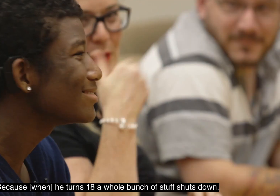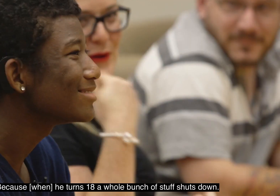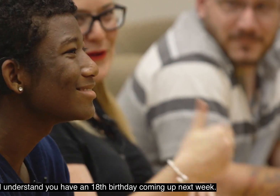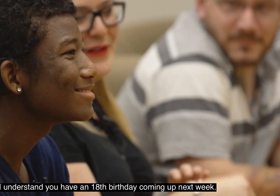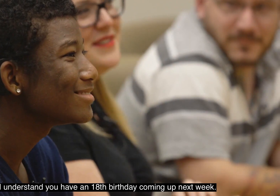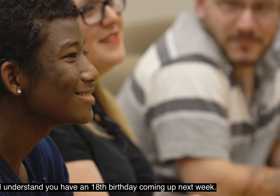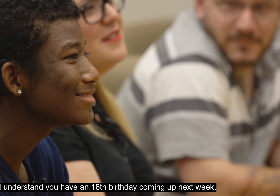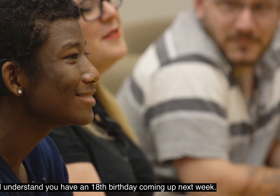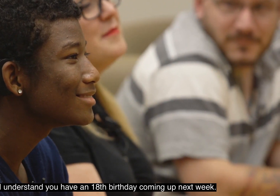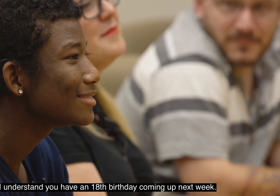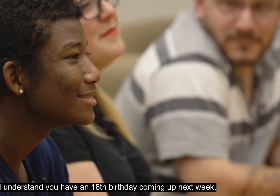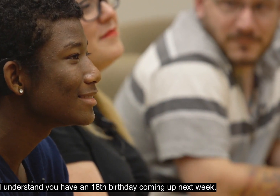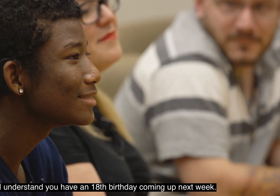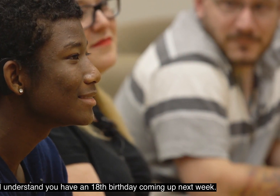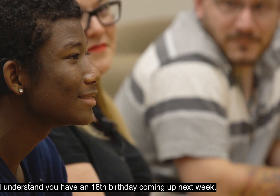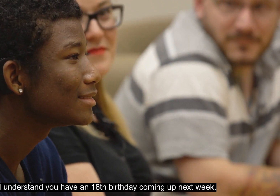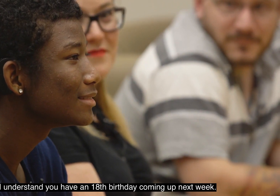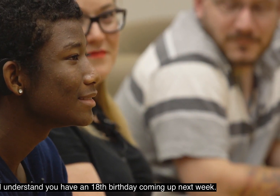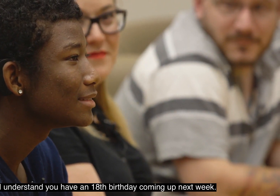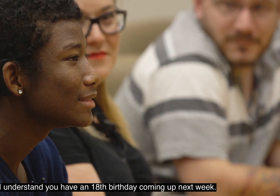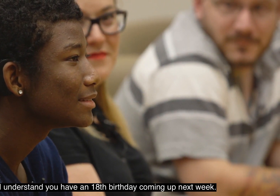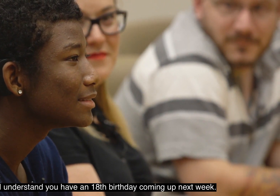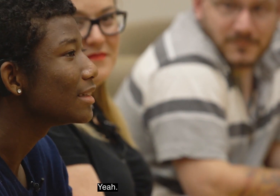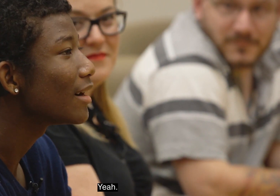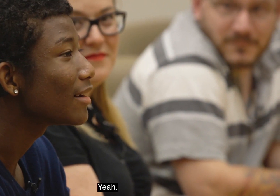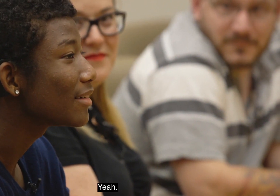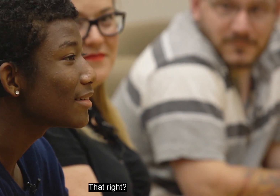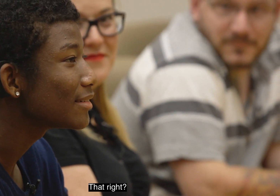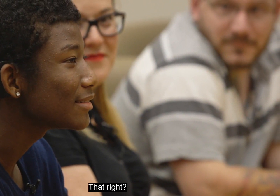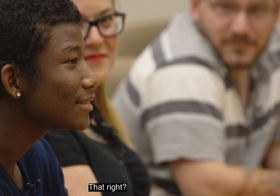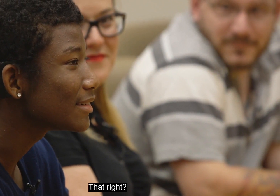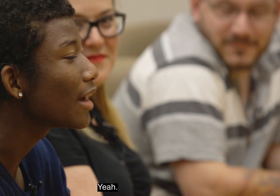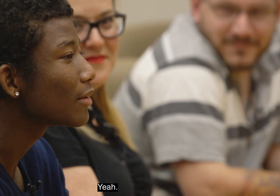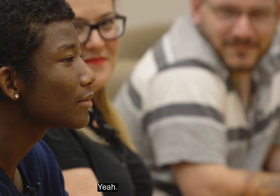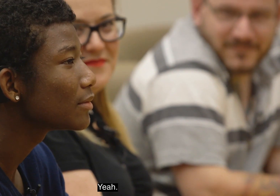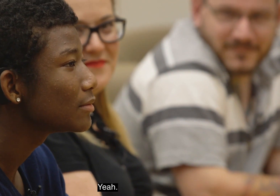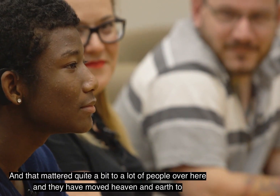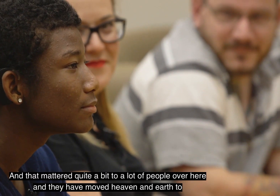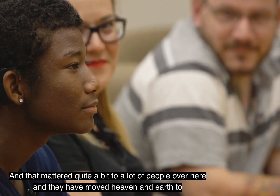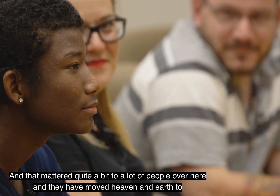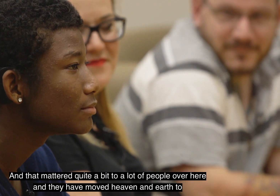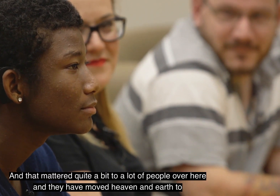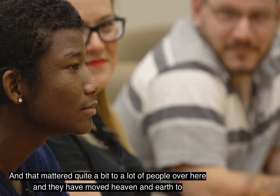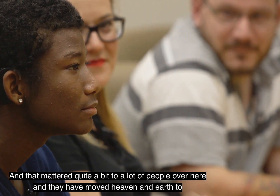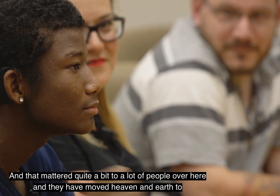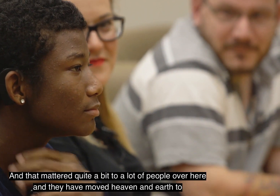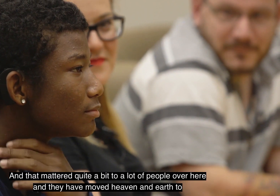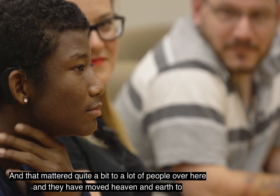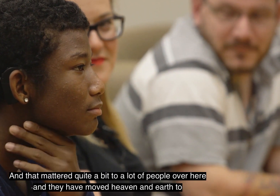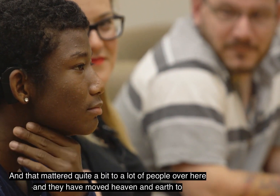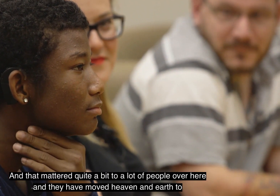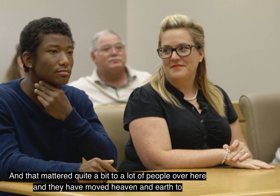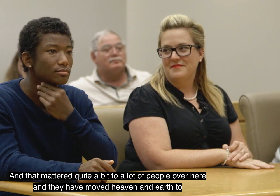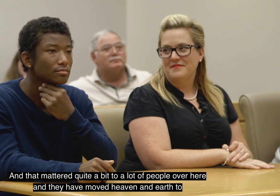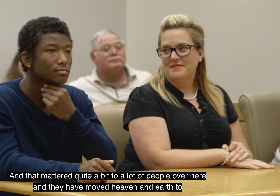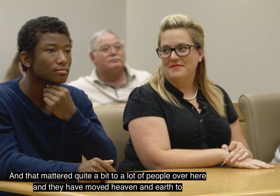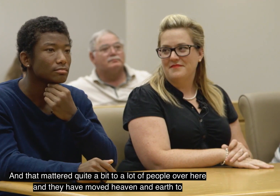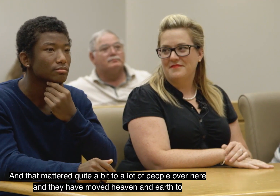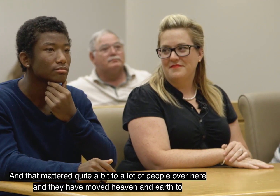I understand you have an 18th birthday coming up next week. Yeah. Is that right? Yeah. And that mattered quite a bit to a lot of people over